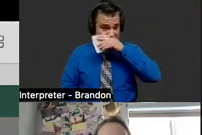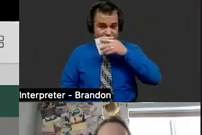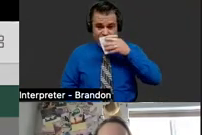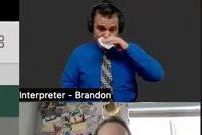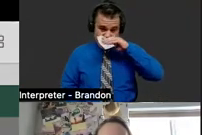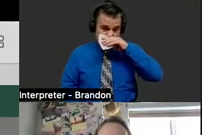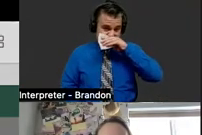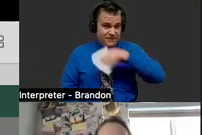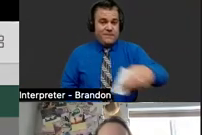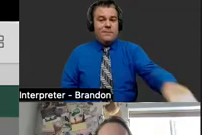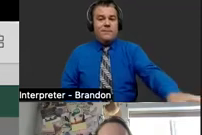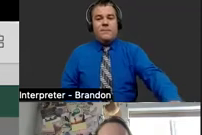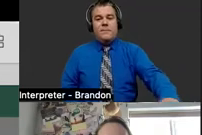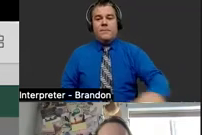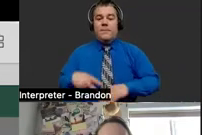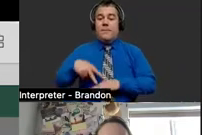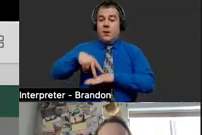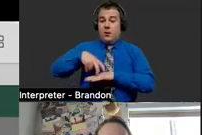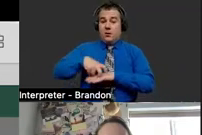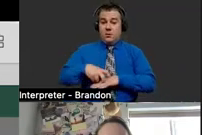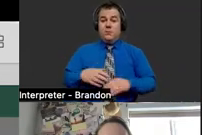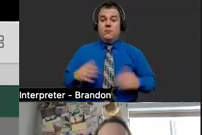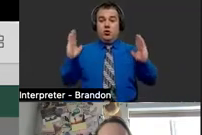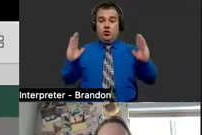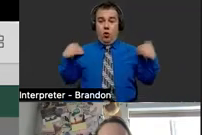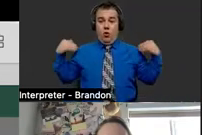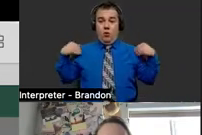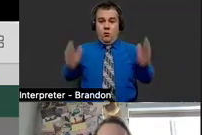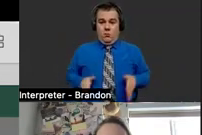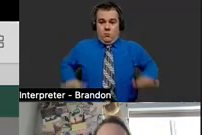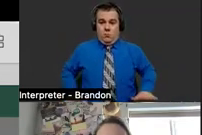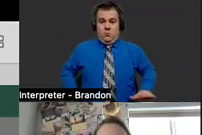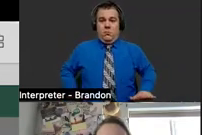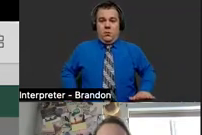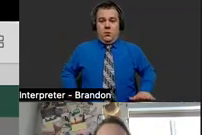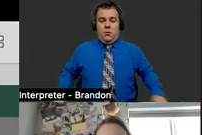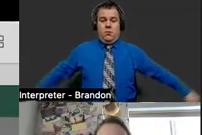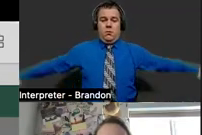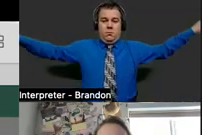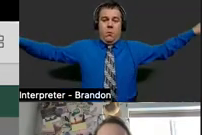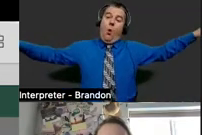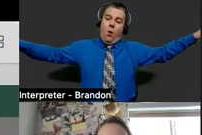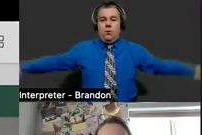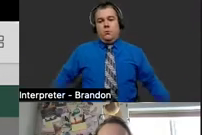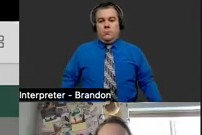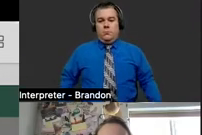With air squats, you want to be shoulder width apart. Arms can be straight out or out to your side.